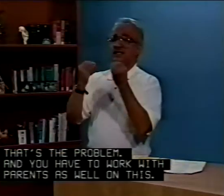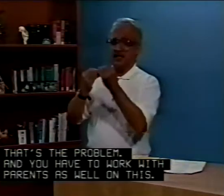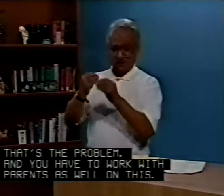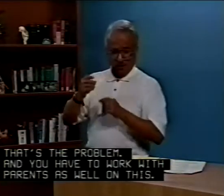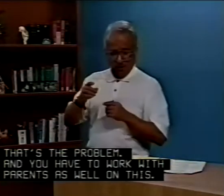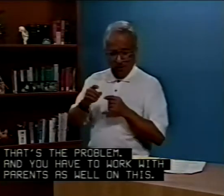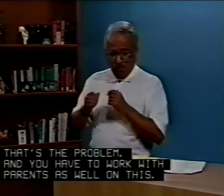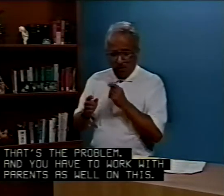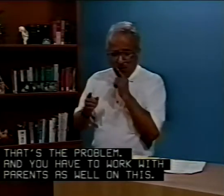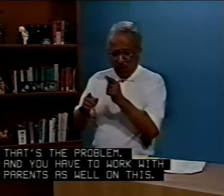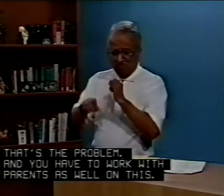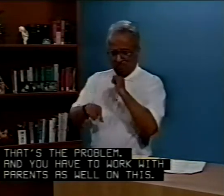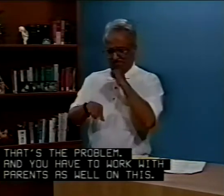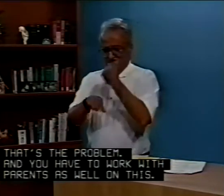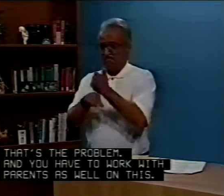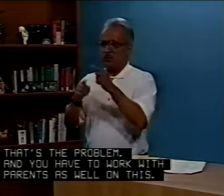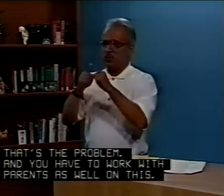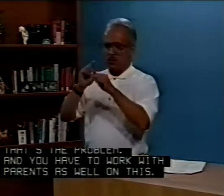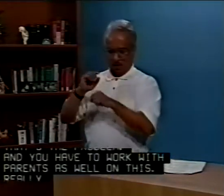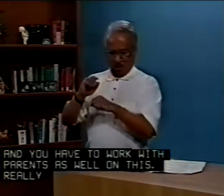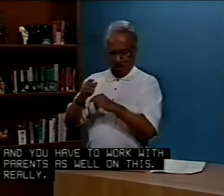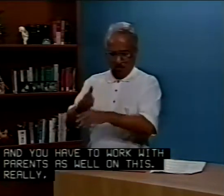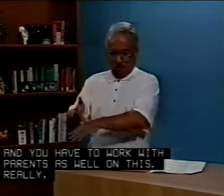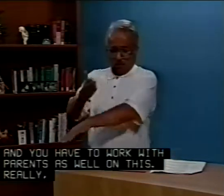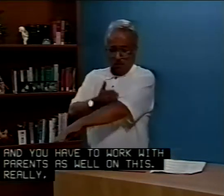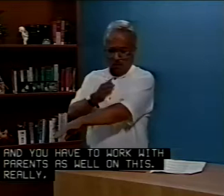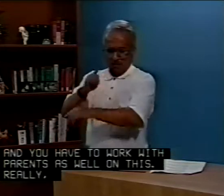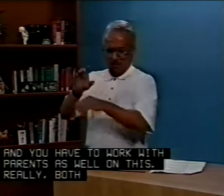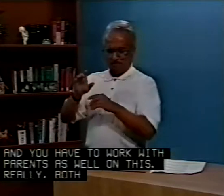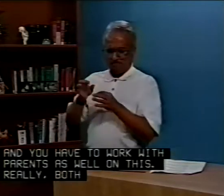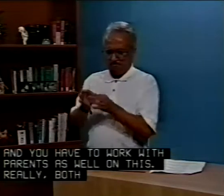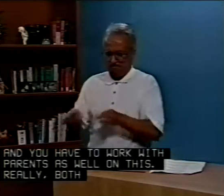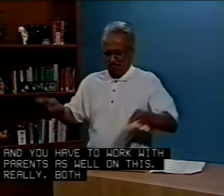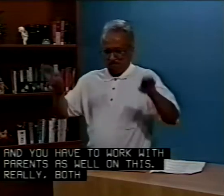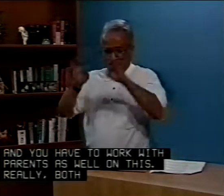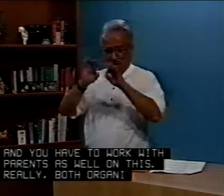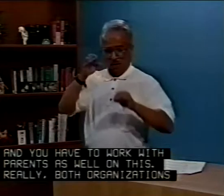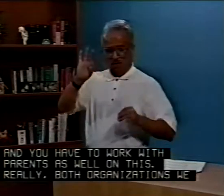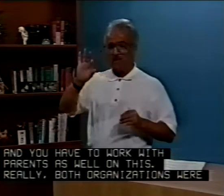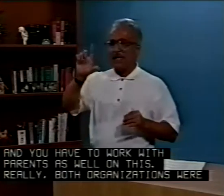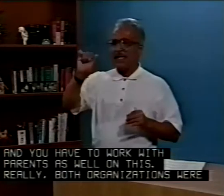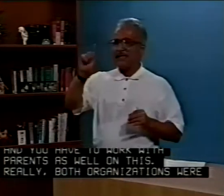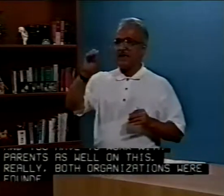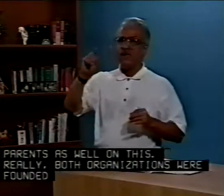Really, both organizations were founded to improve